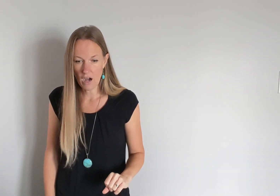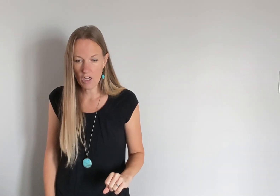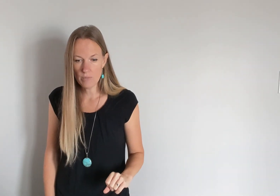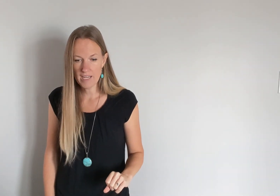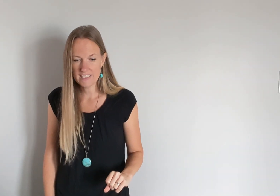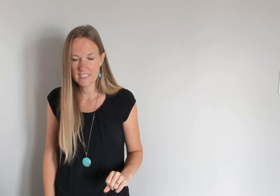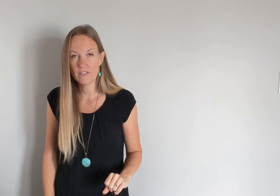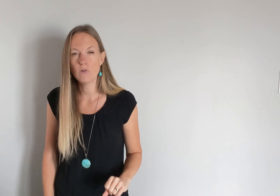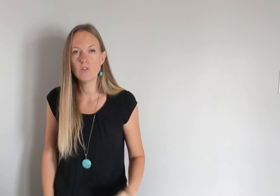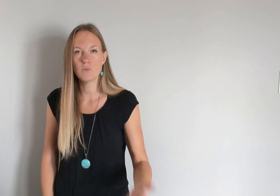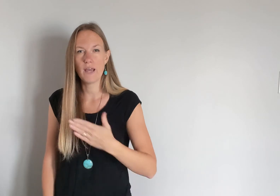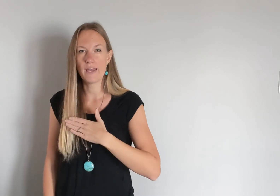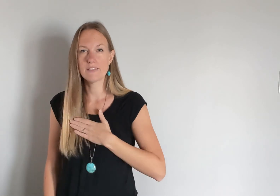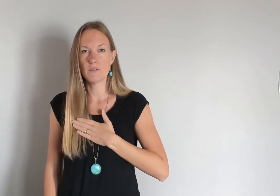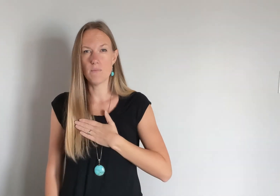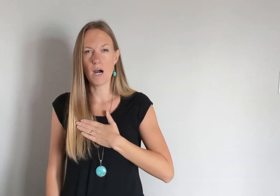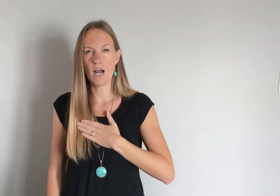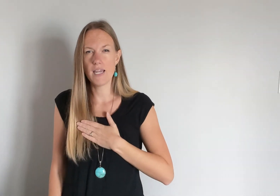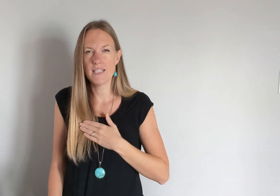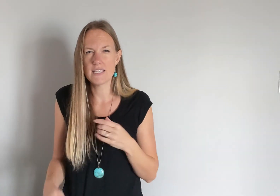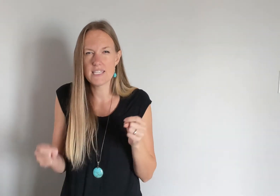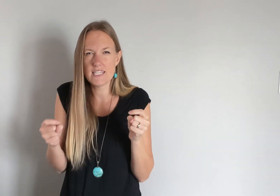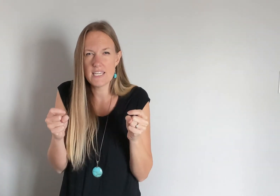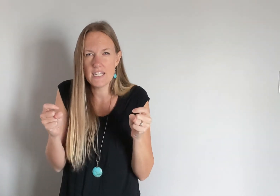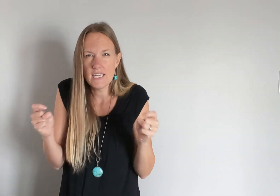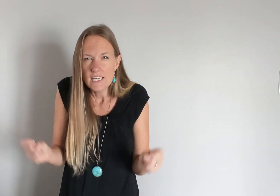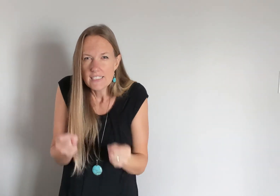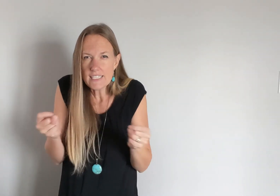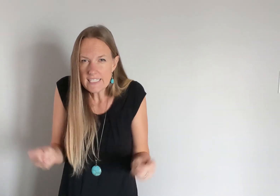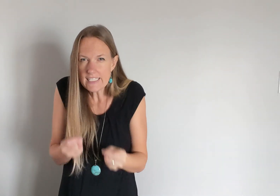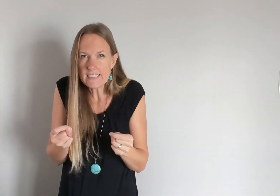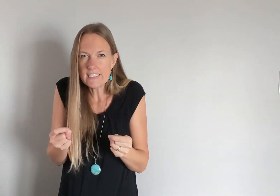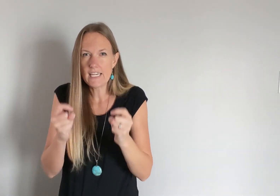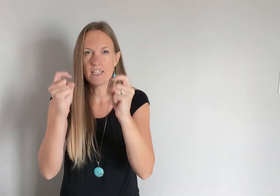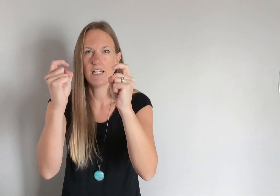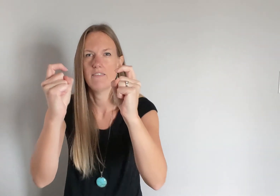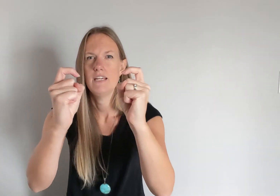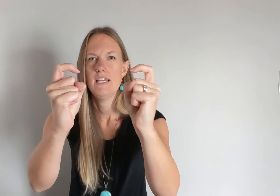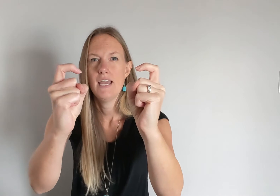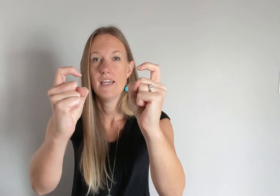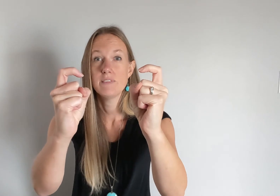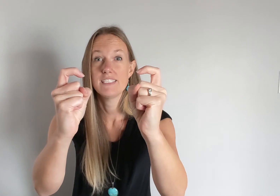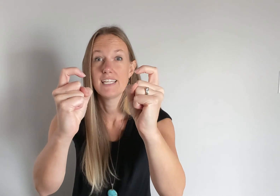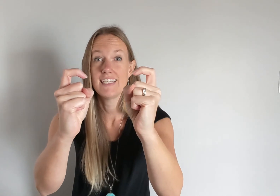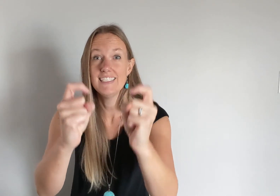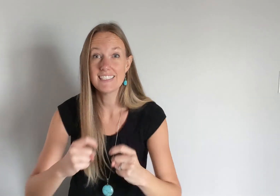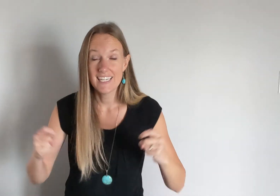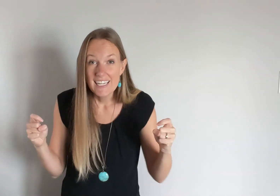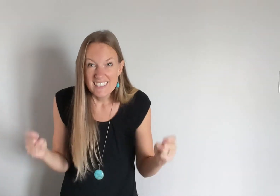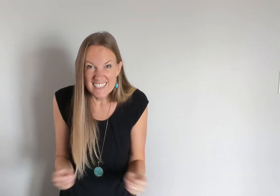All my sin rolled away. So my, and then sin is like this. Okay. Have hand position like this.